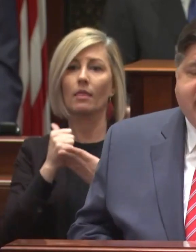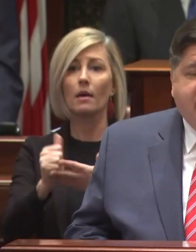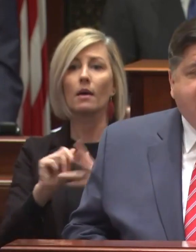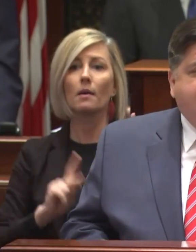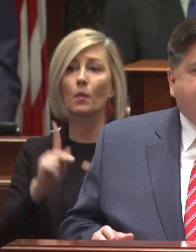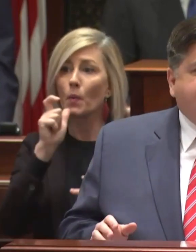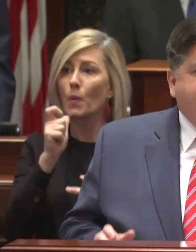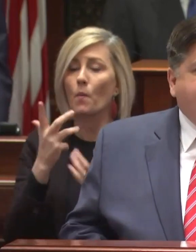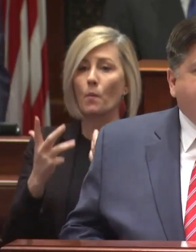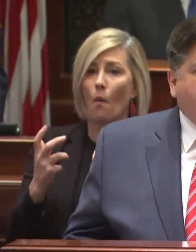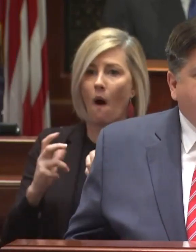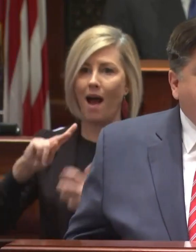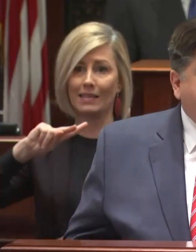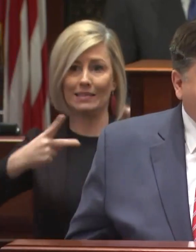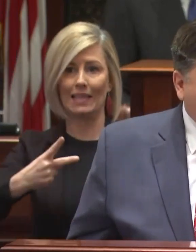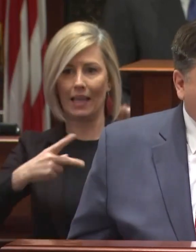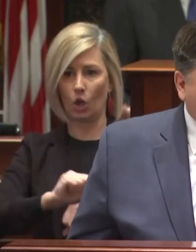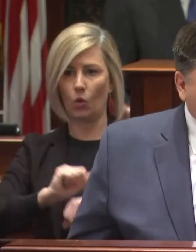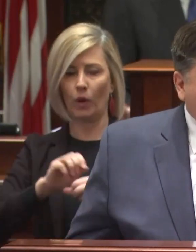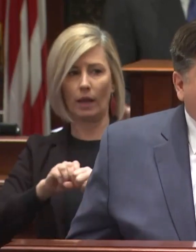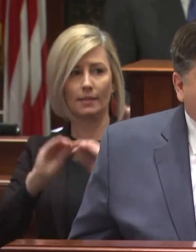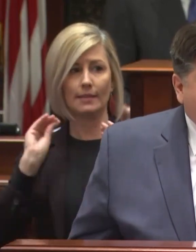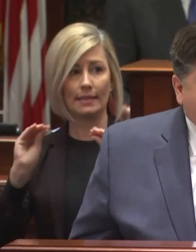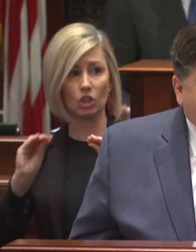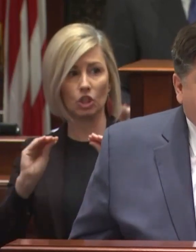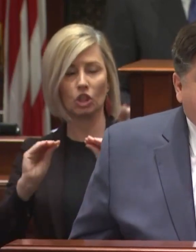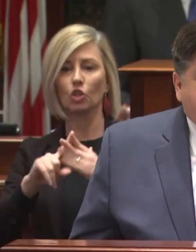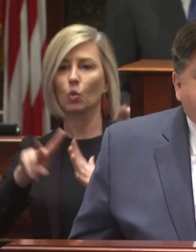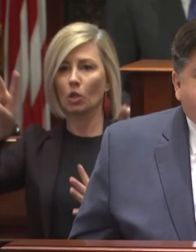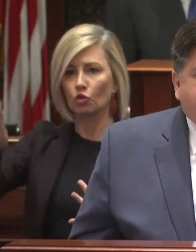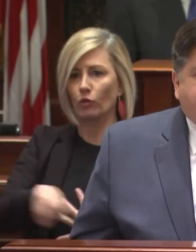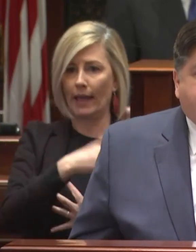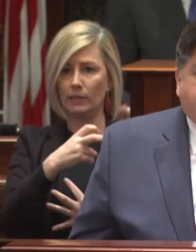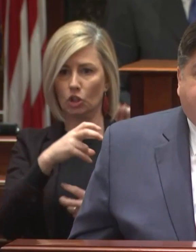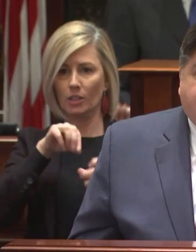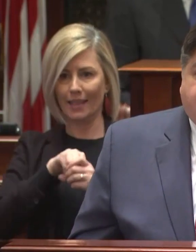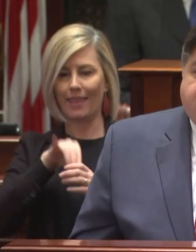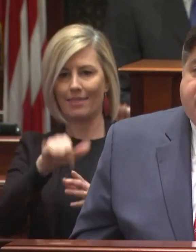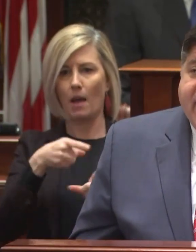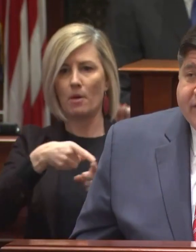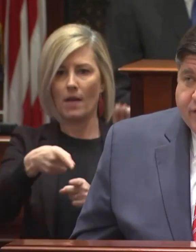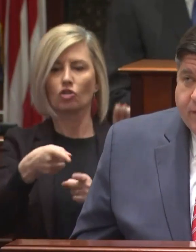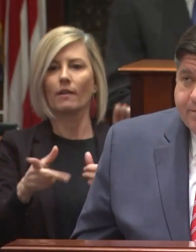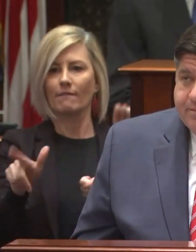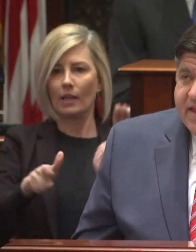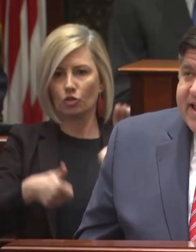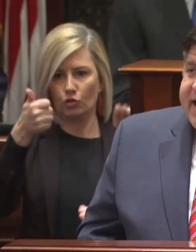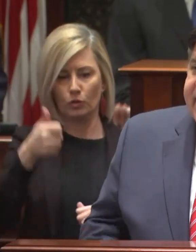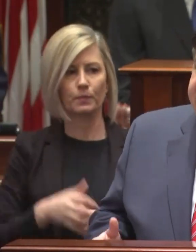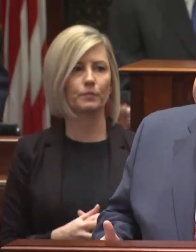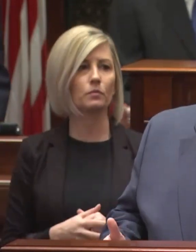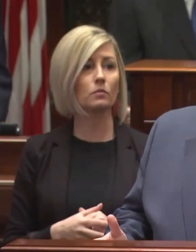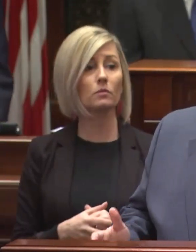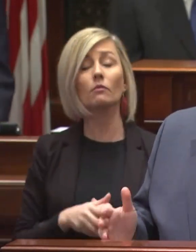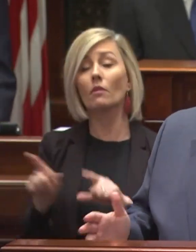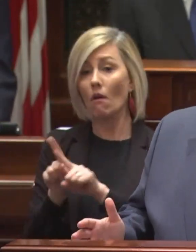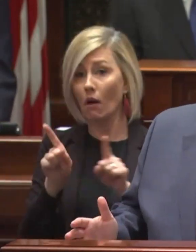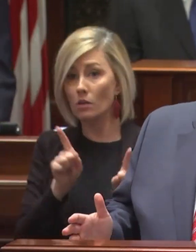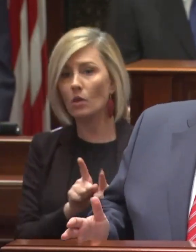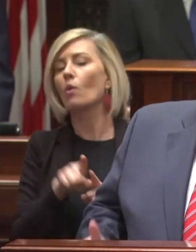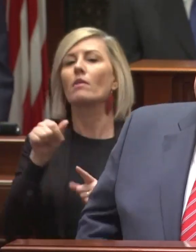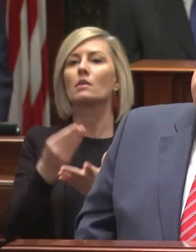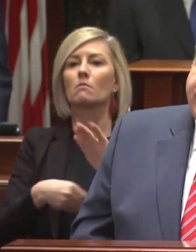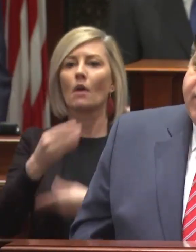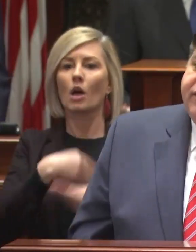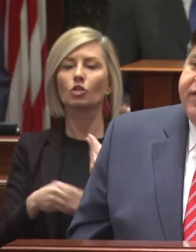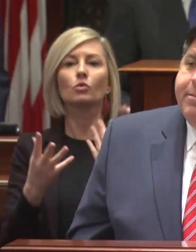are seeking a second career in teaching to transition into the profession faster. In addition, this